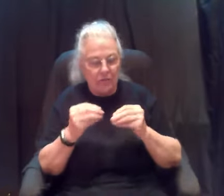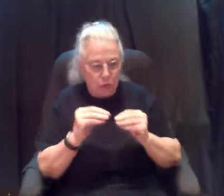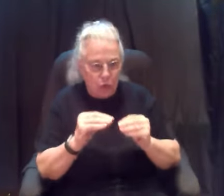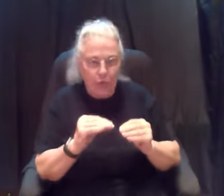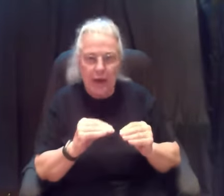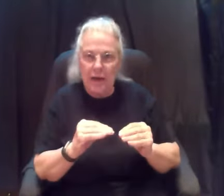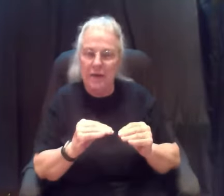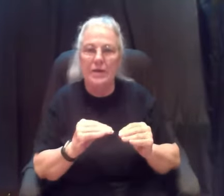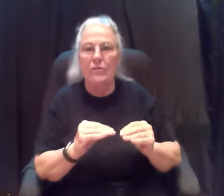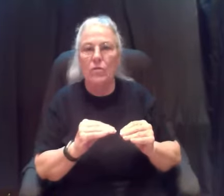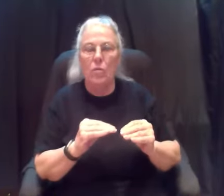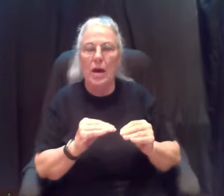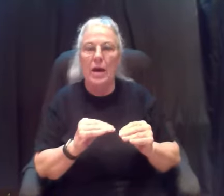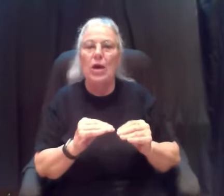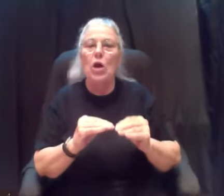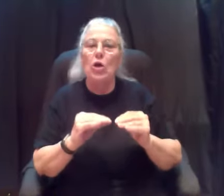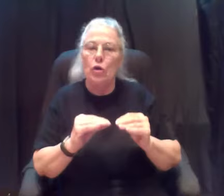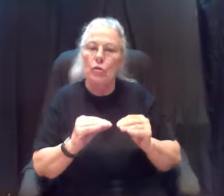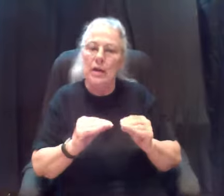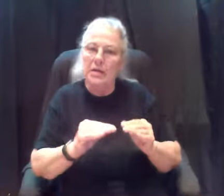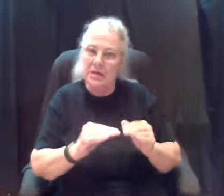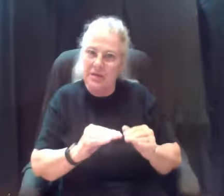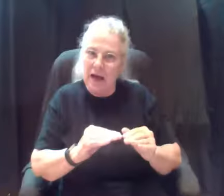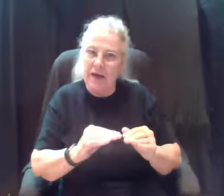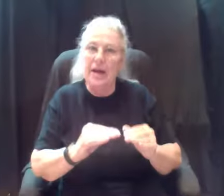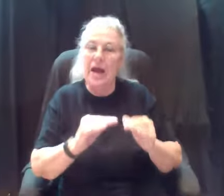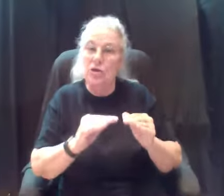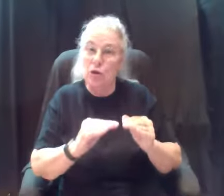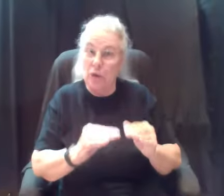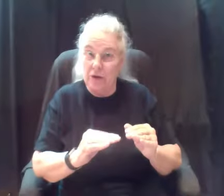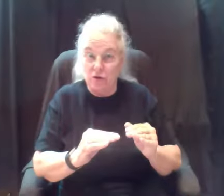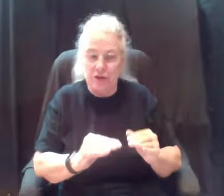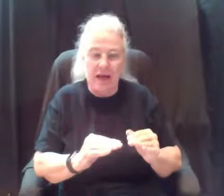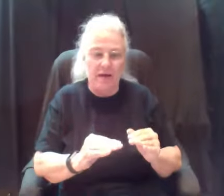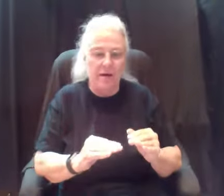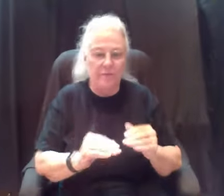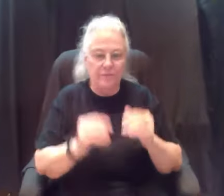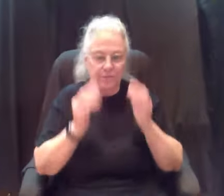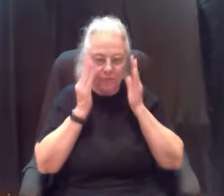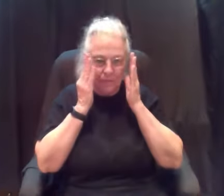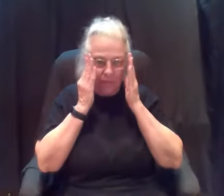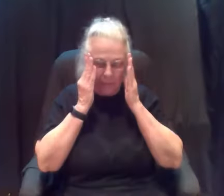you're reading it a different way, you need to sign it as you understand it.